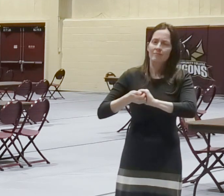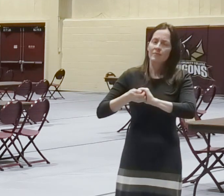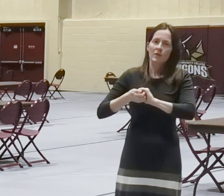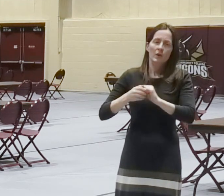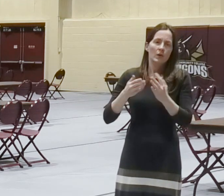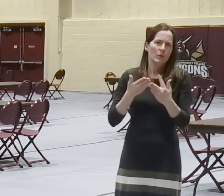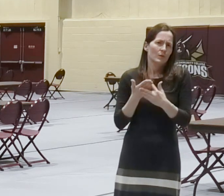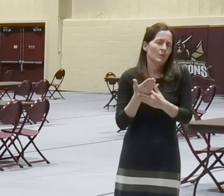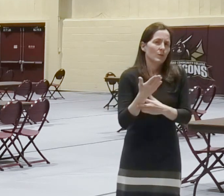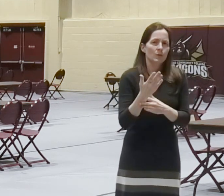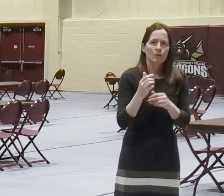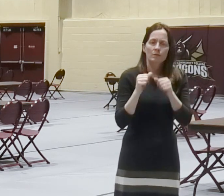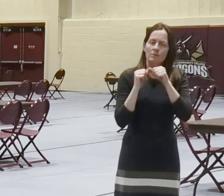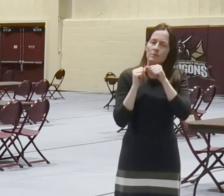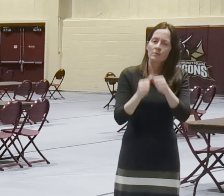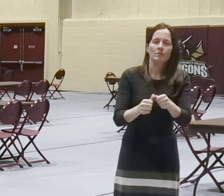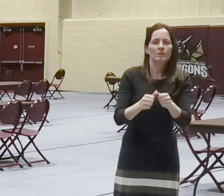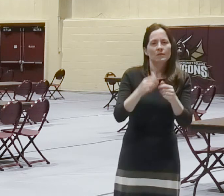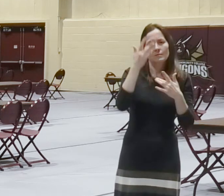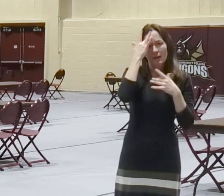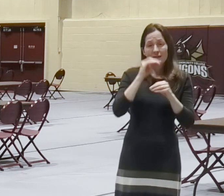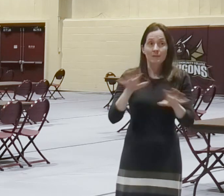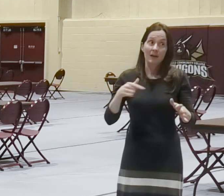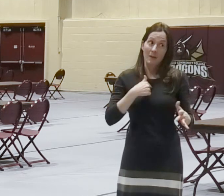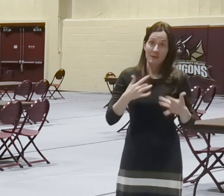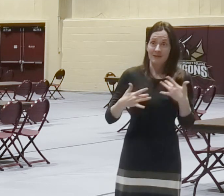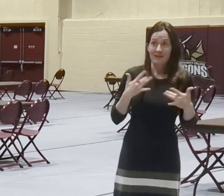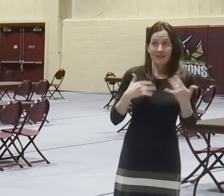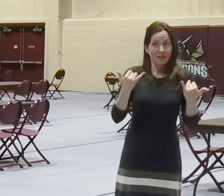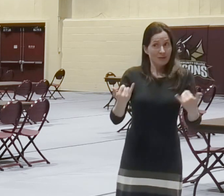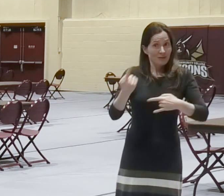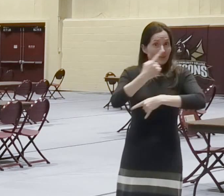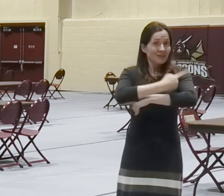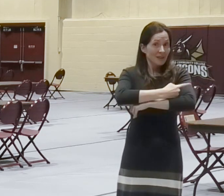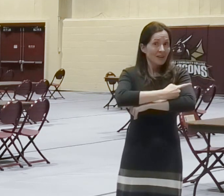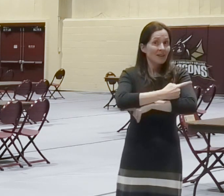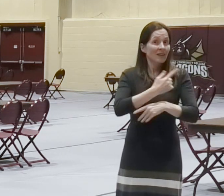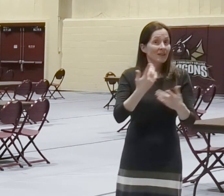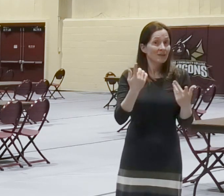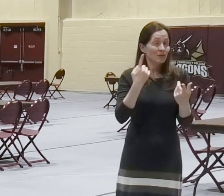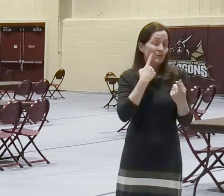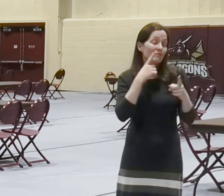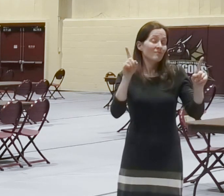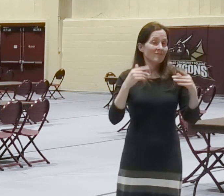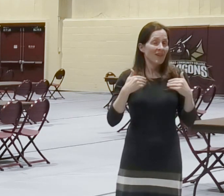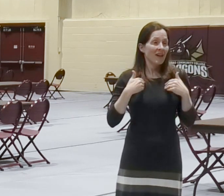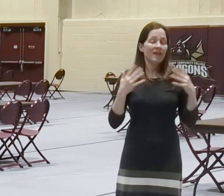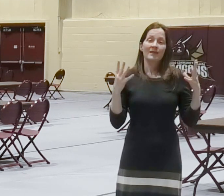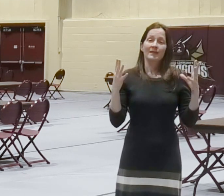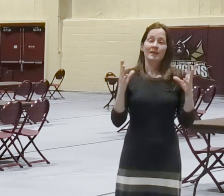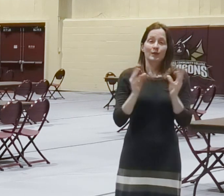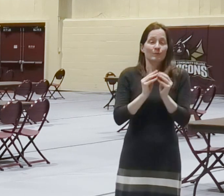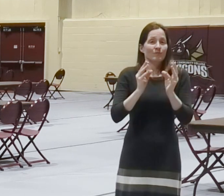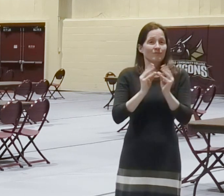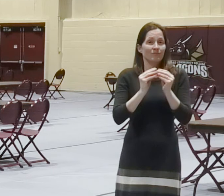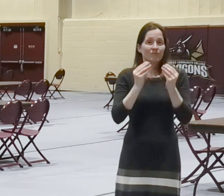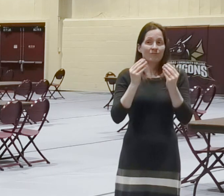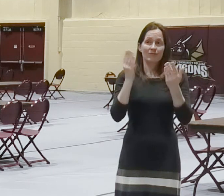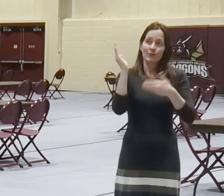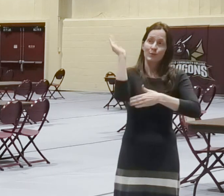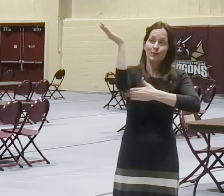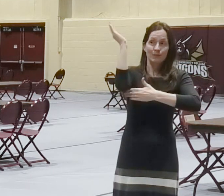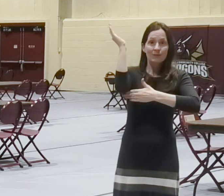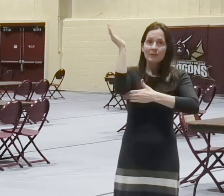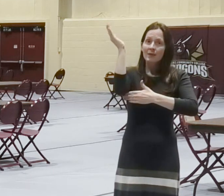what today's press conference represents, as this is one of the first we have held in a long time that begins to point to the end of this